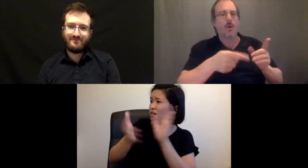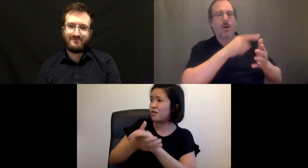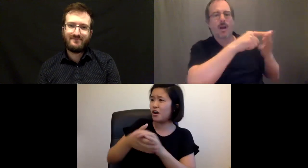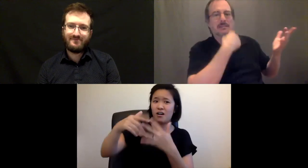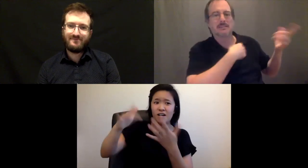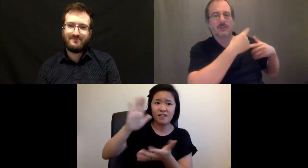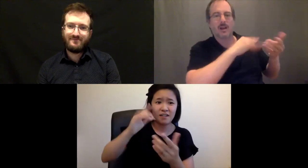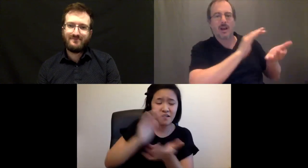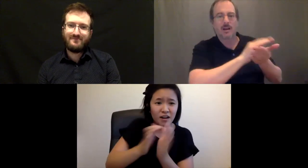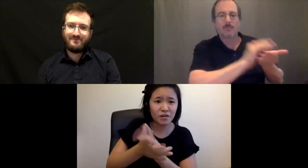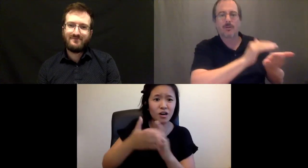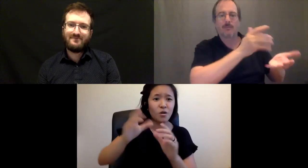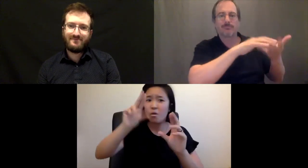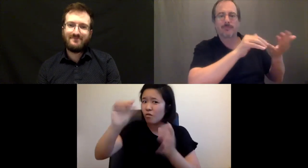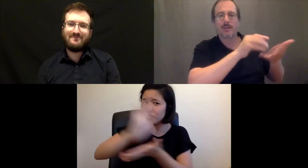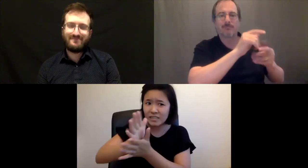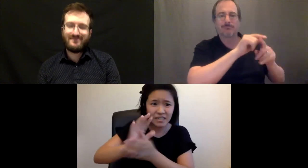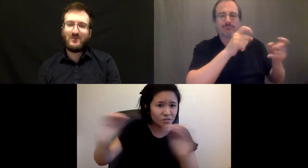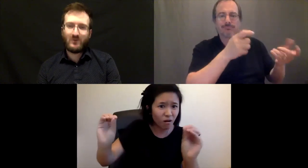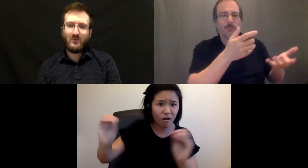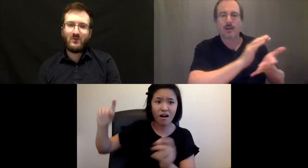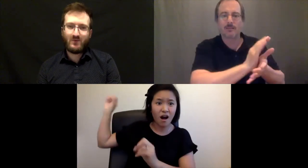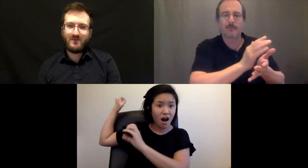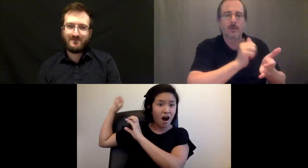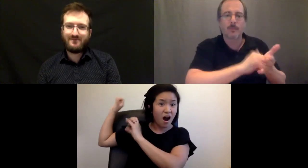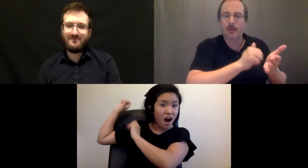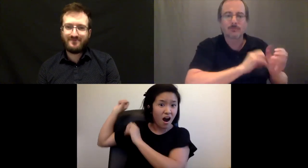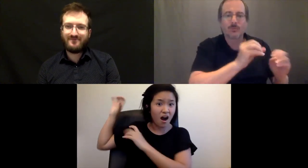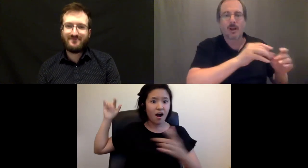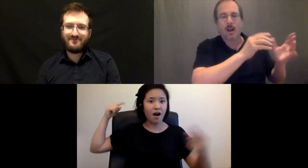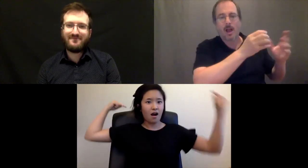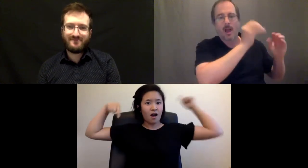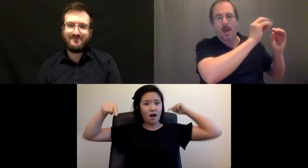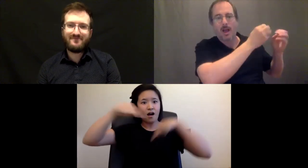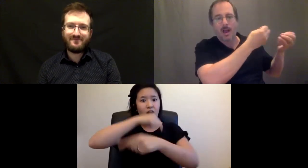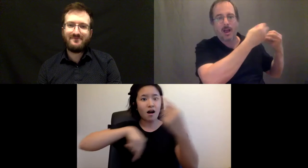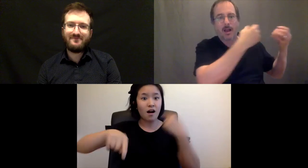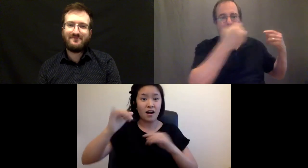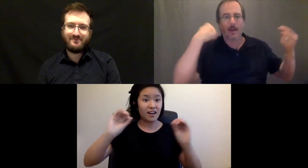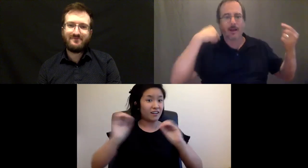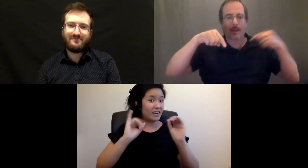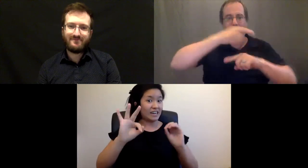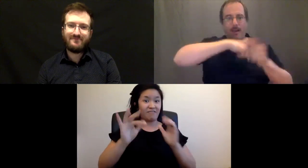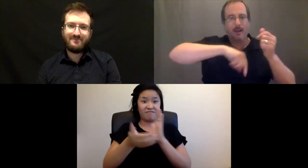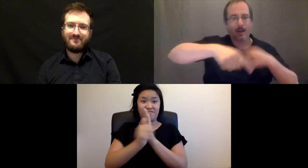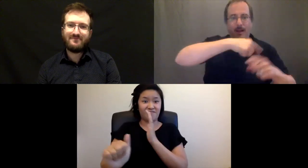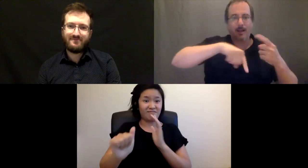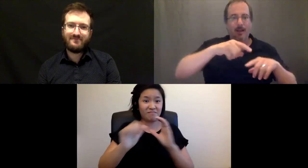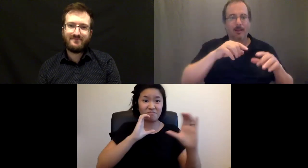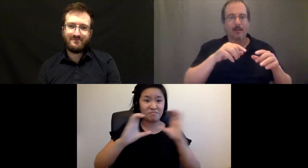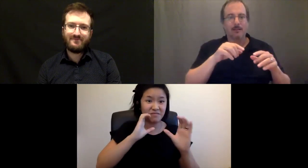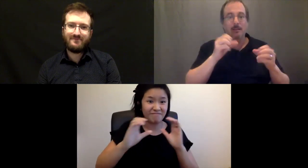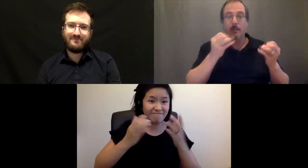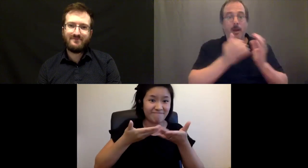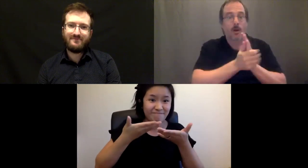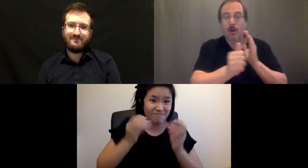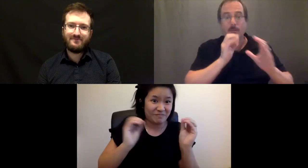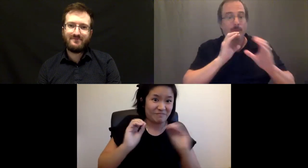fast and people are barking orders at you and okay, hamburgers and no cheese and with cheese and this and right. If I didn't have